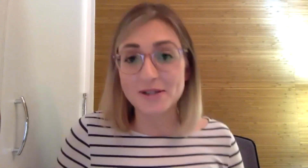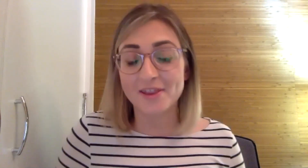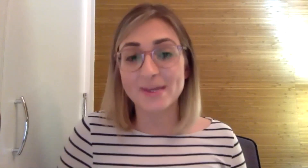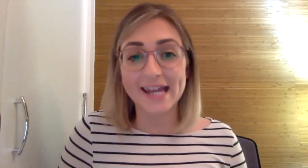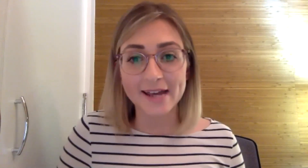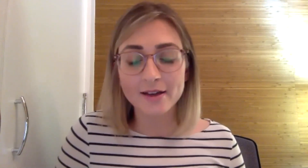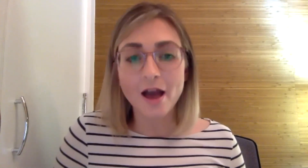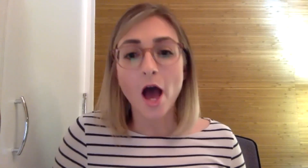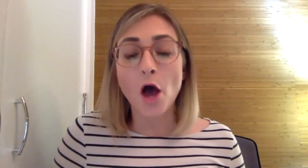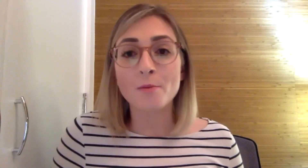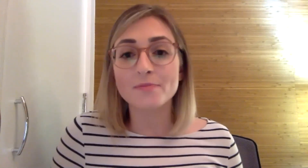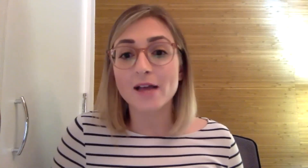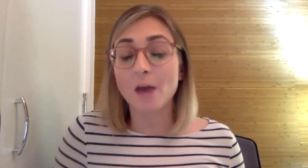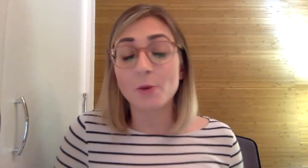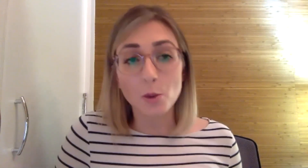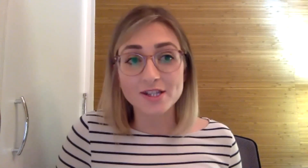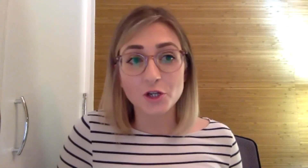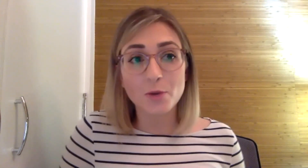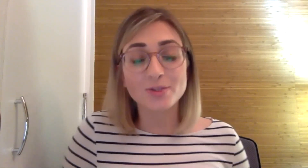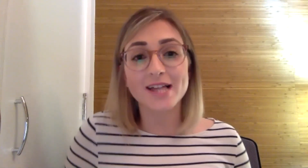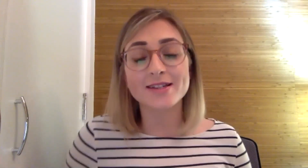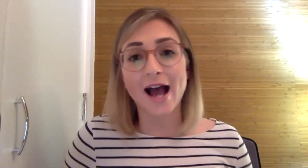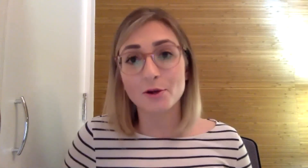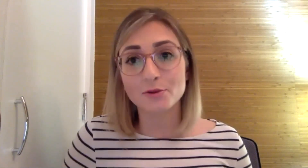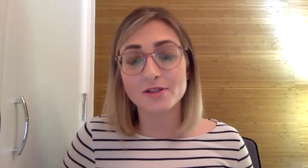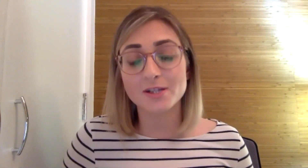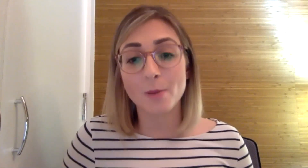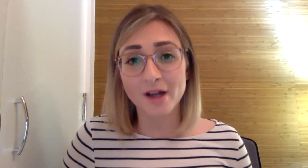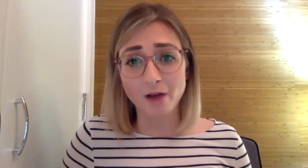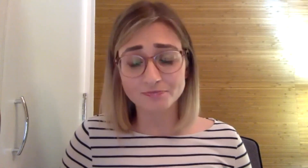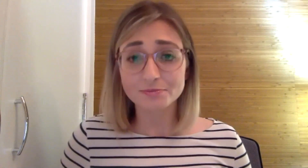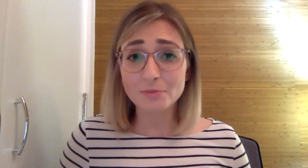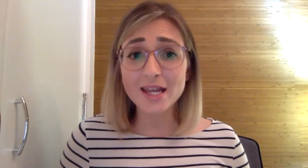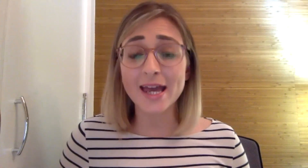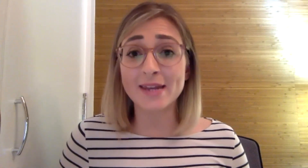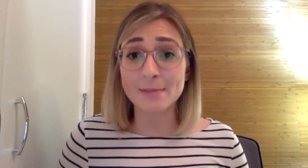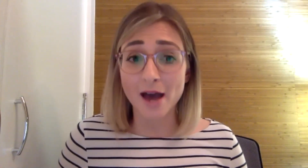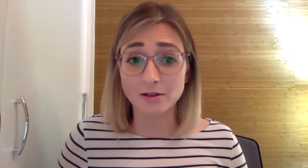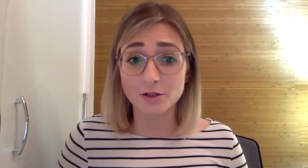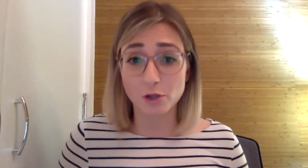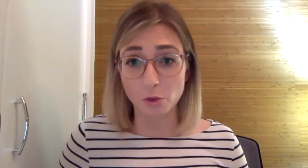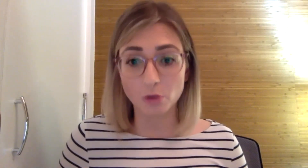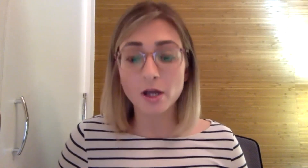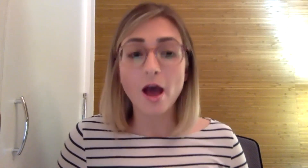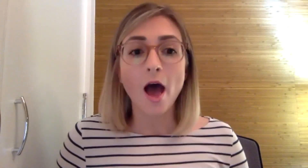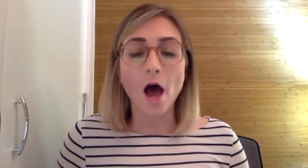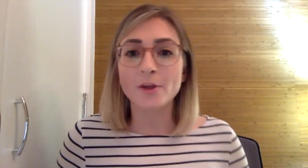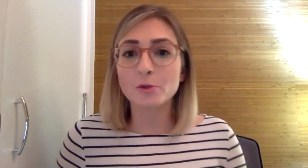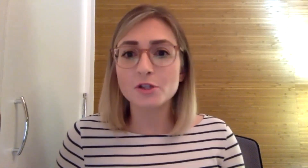the beginning. Like we always do, we will send out this webinar in an email to you all. I just want to